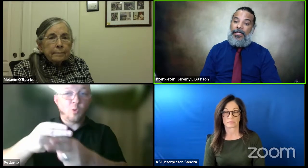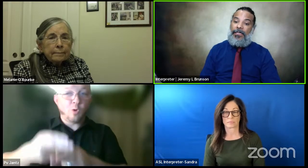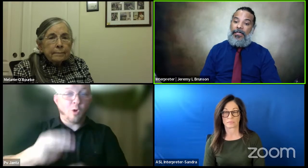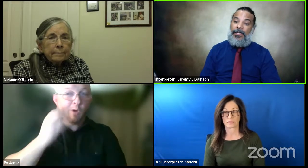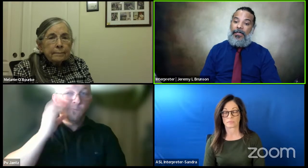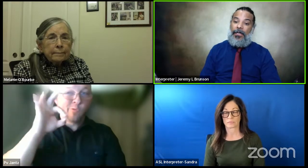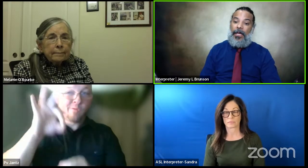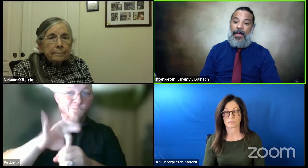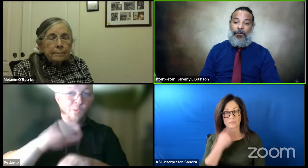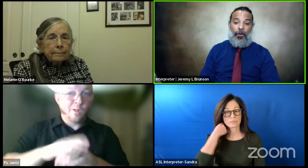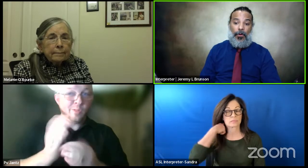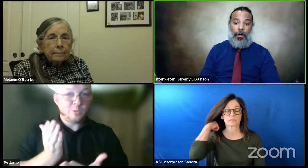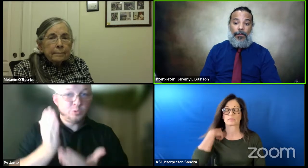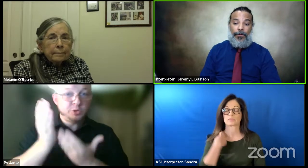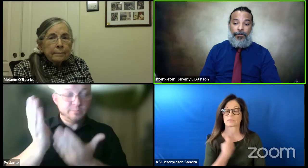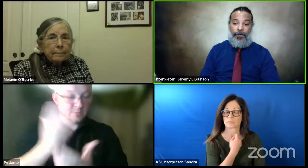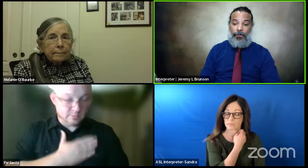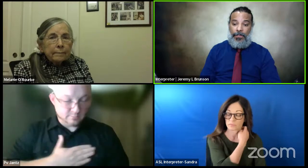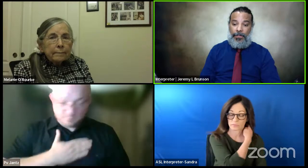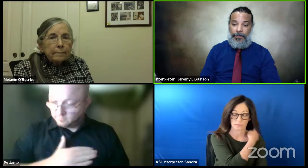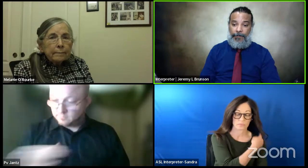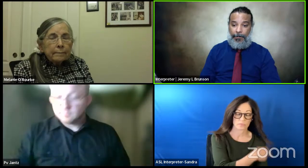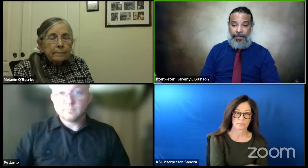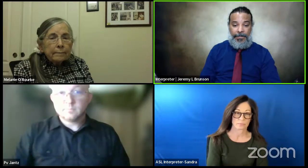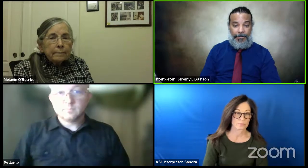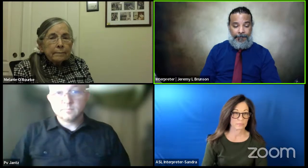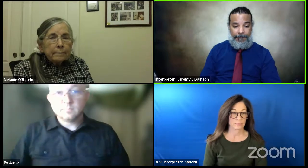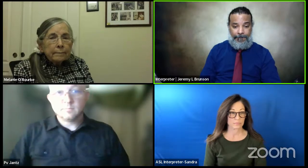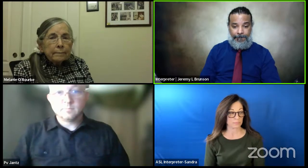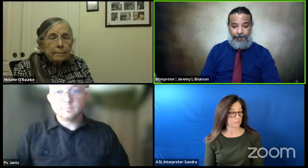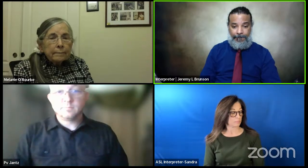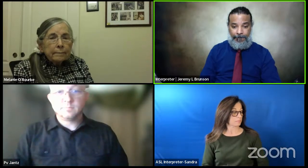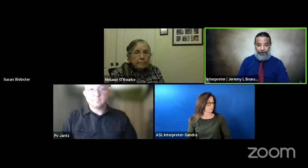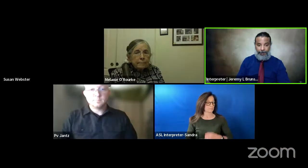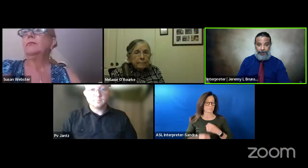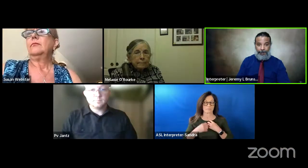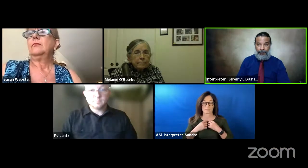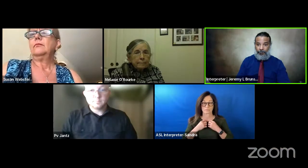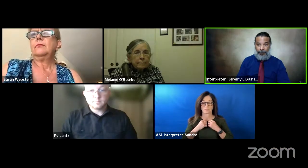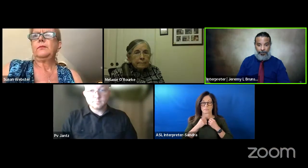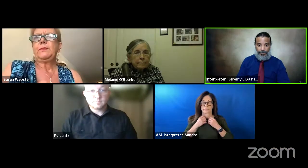Okay, I'd like to have a roll call for the vote, please.